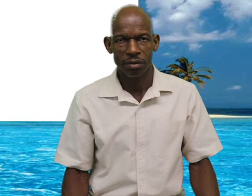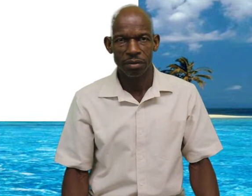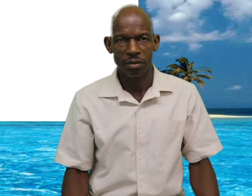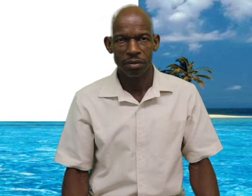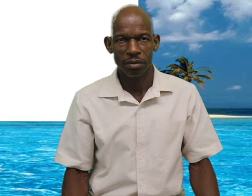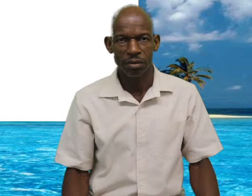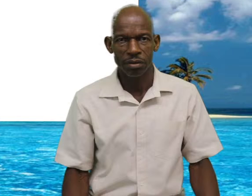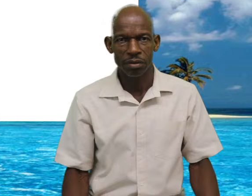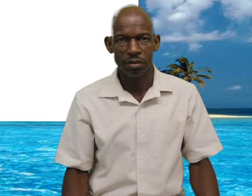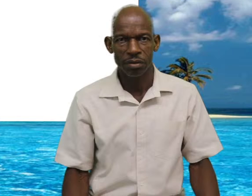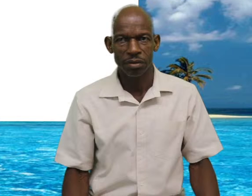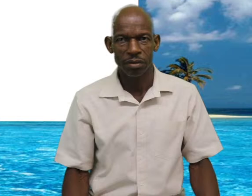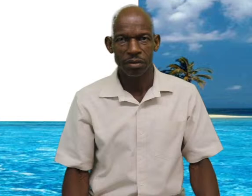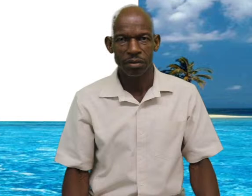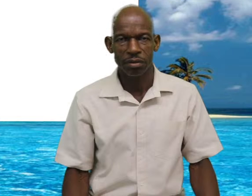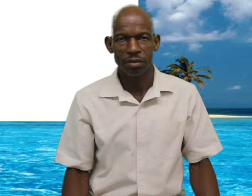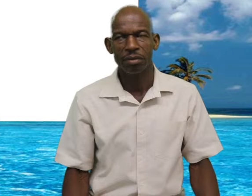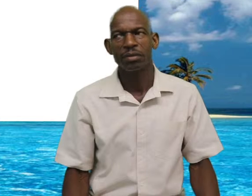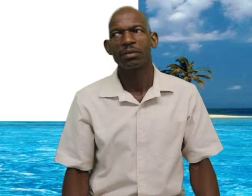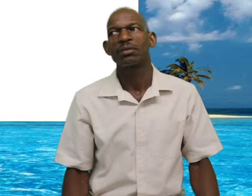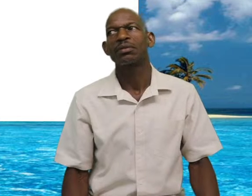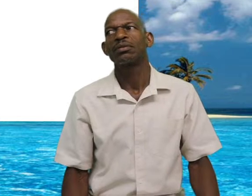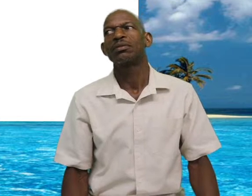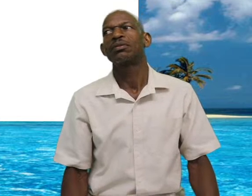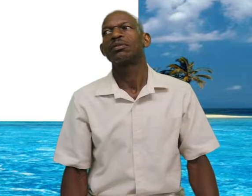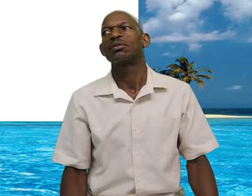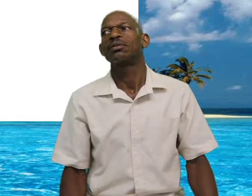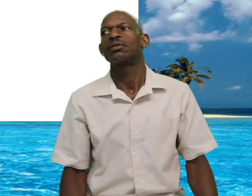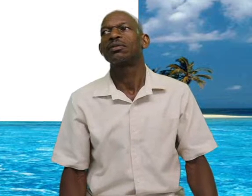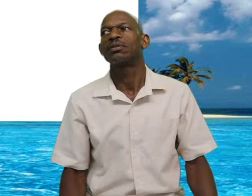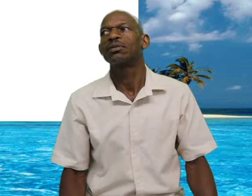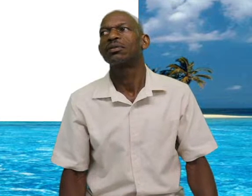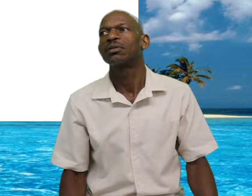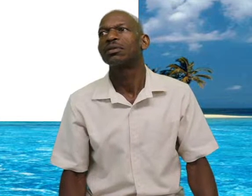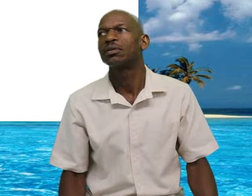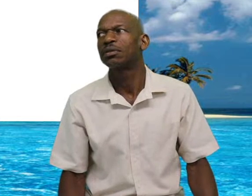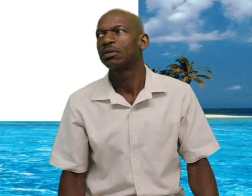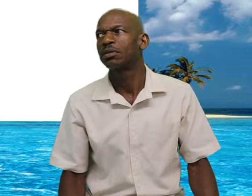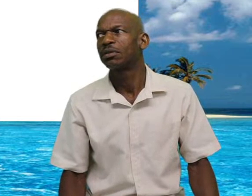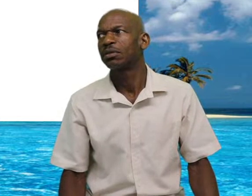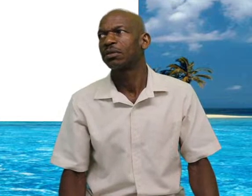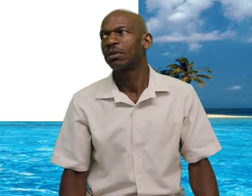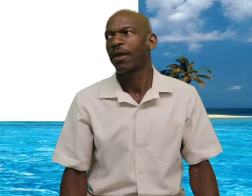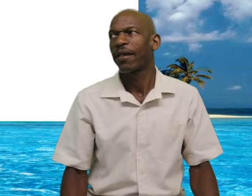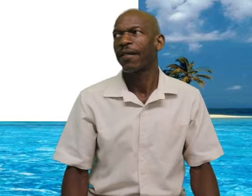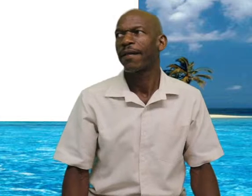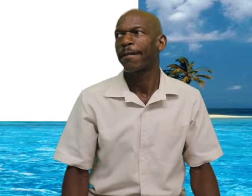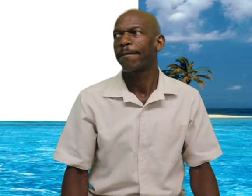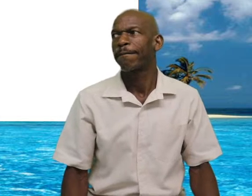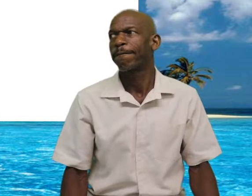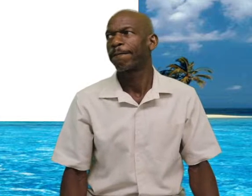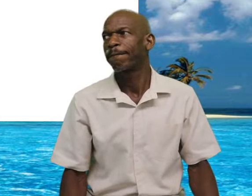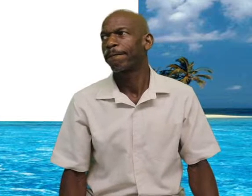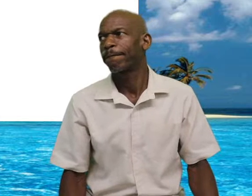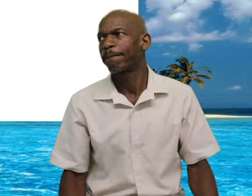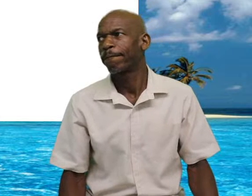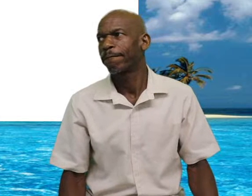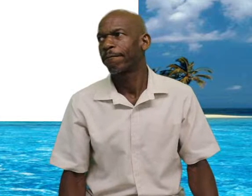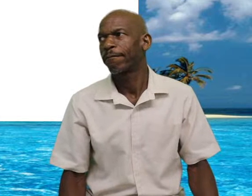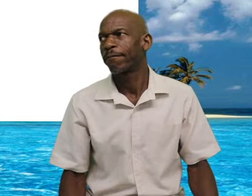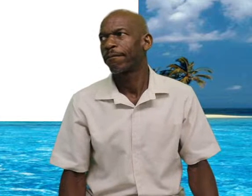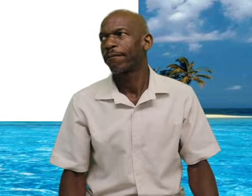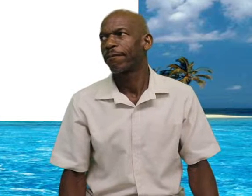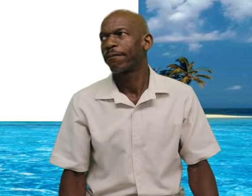Yes, very good. I'm seeing it. So you're going to write